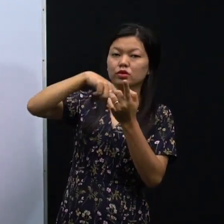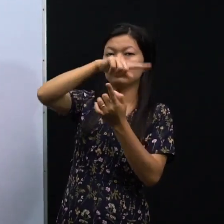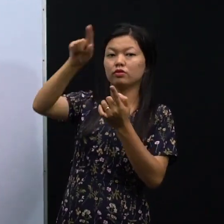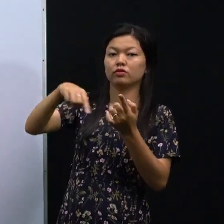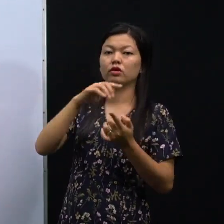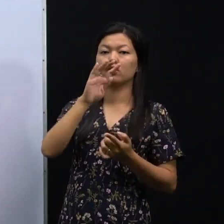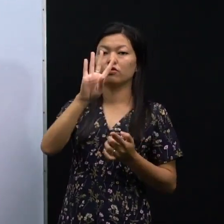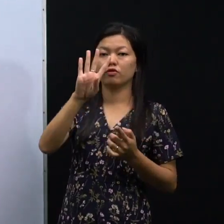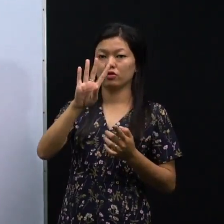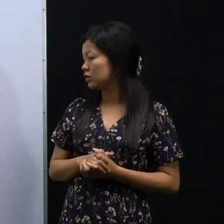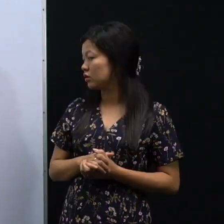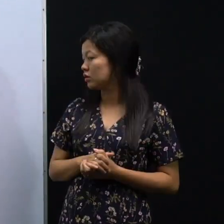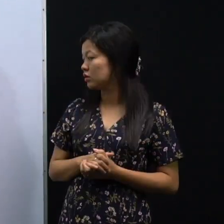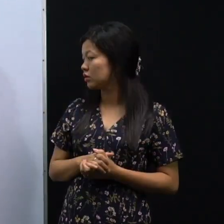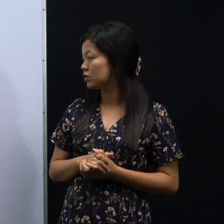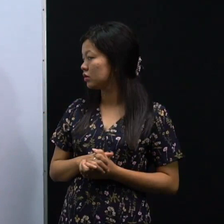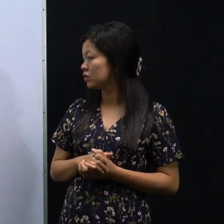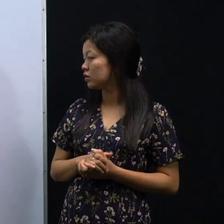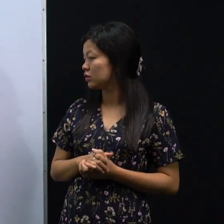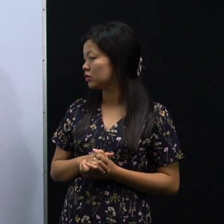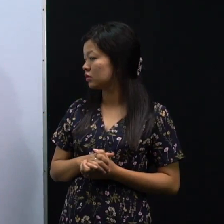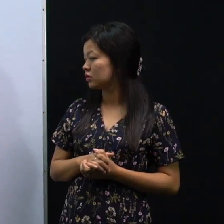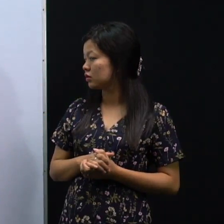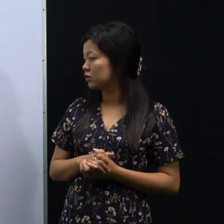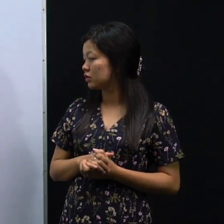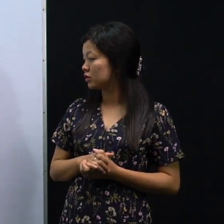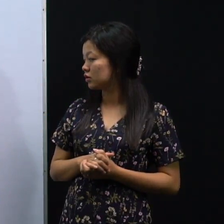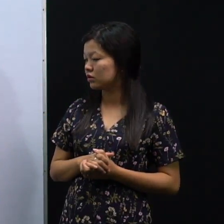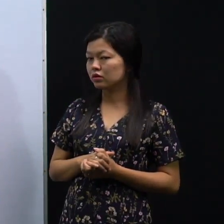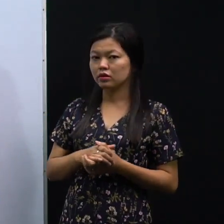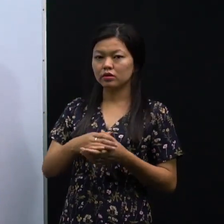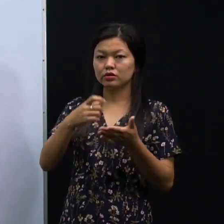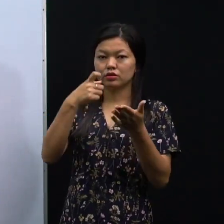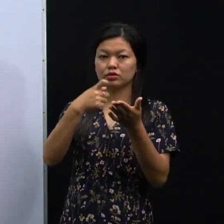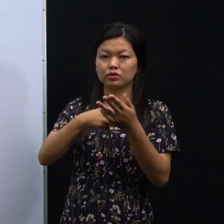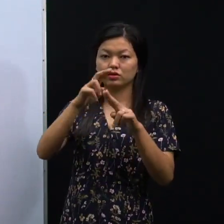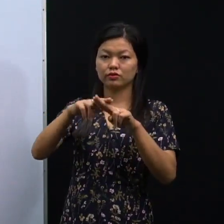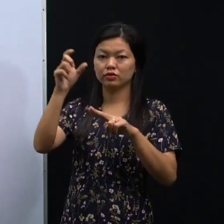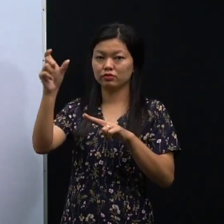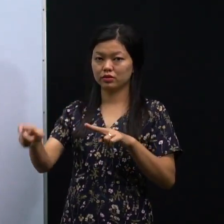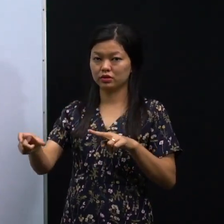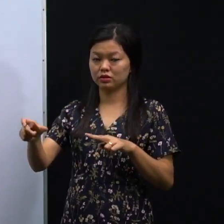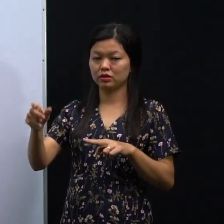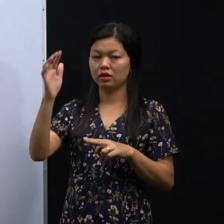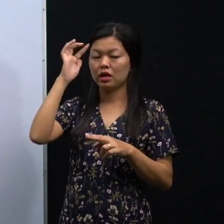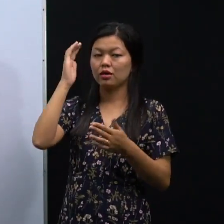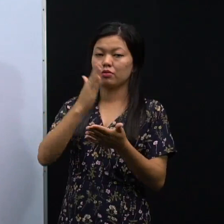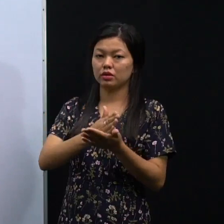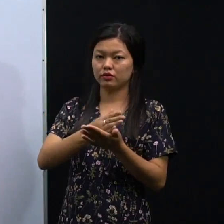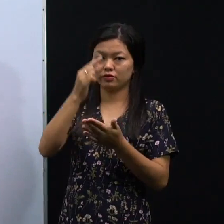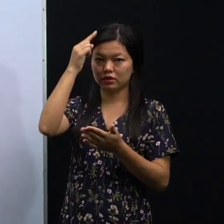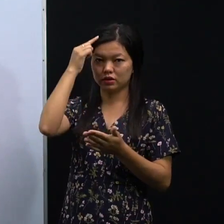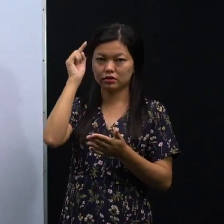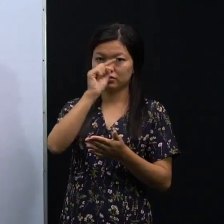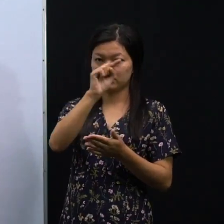1, 2, 3, 4. Clear? So according to Rutherford, these electrons, they revolve around the nucleus. Clear? That